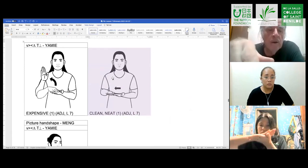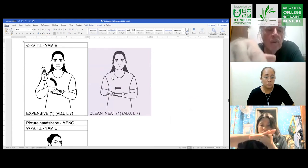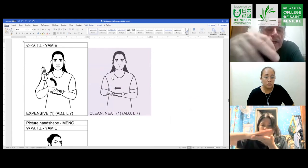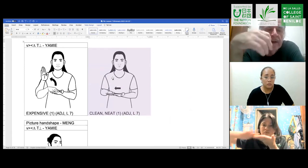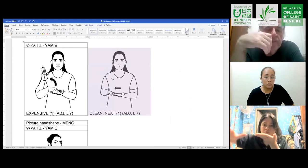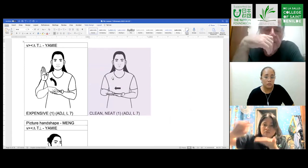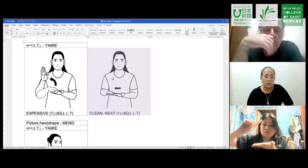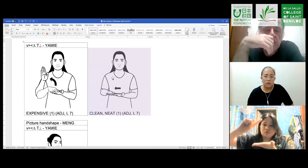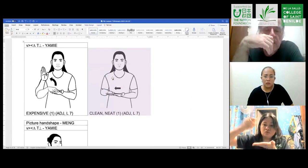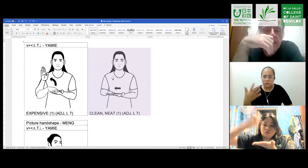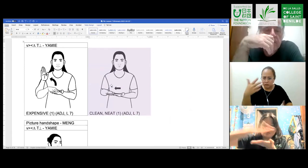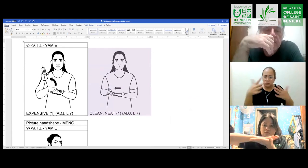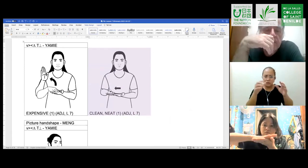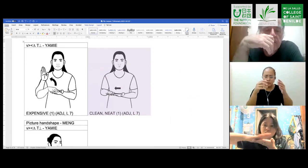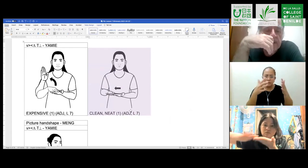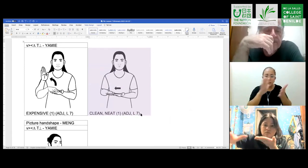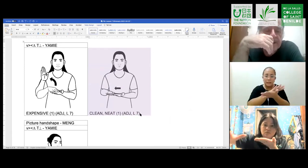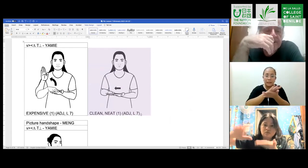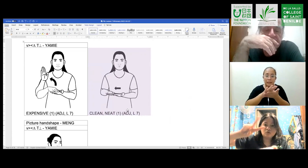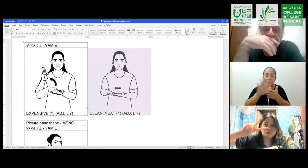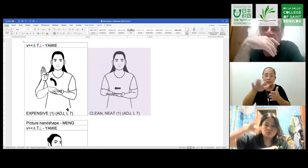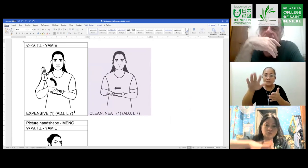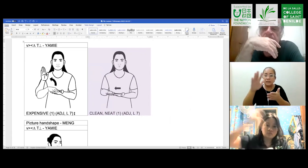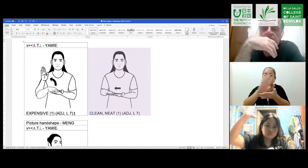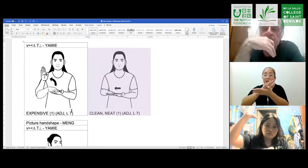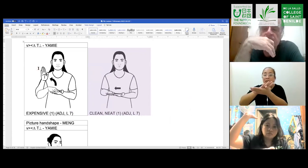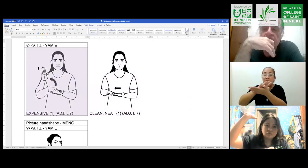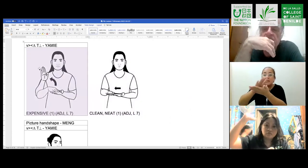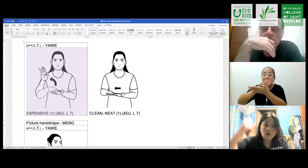Go ahead and put clean before expensive.